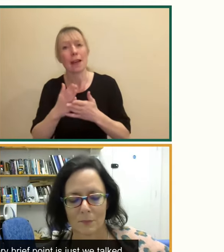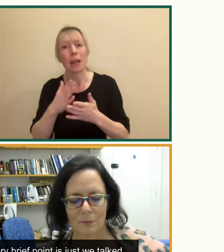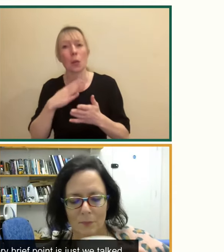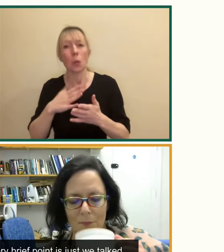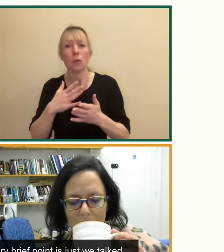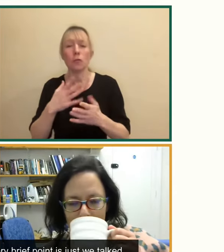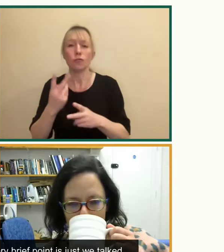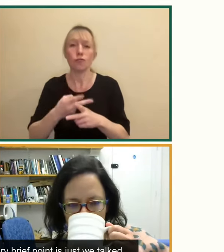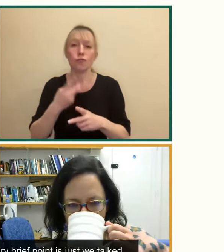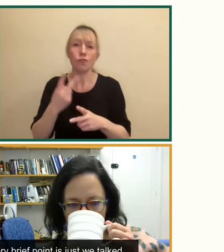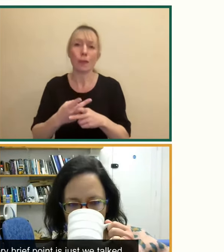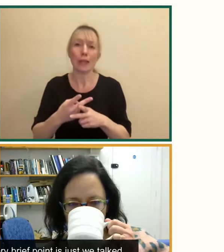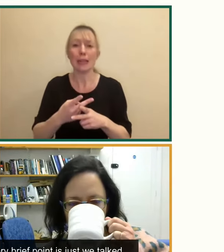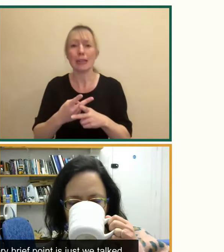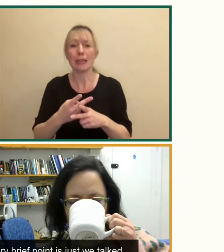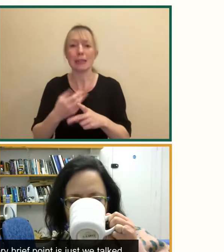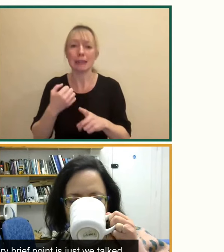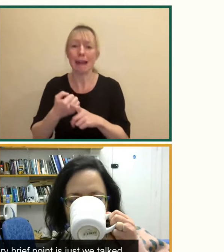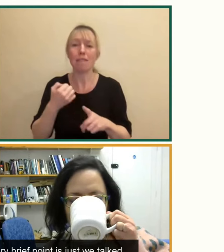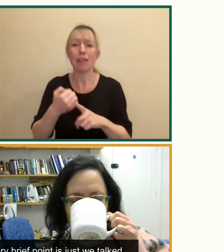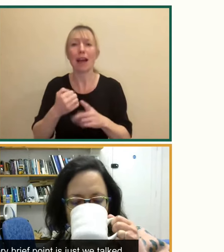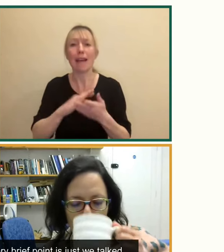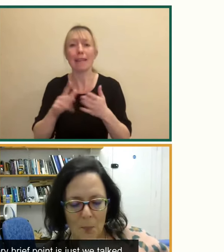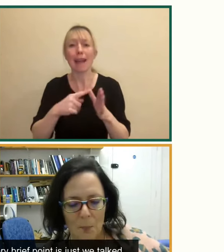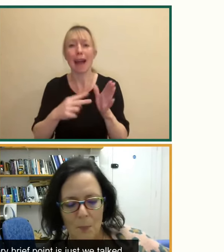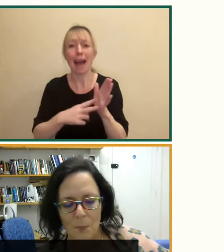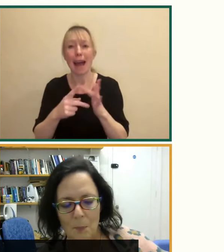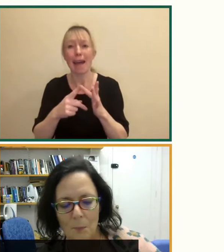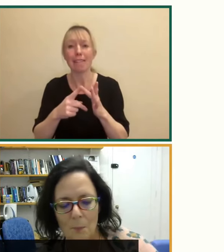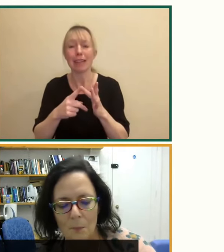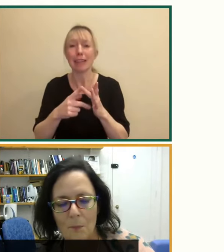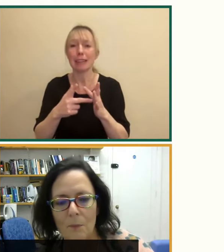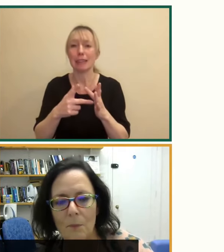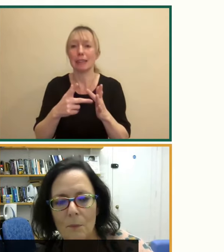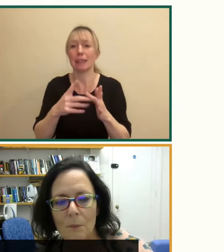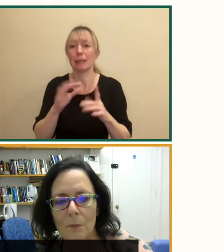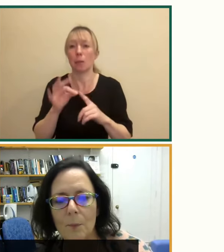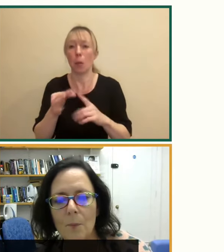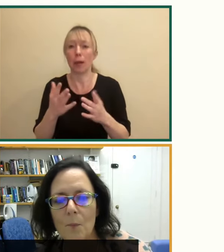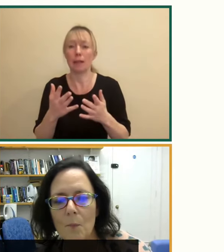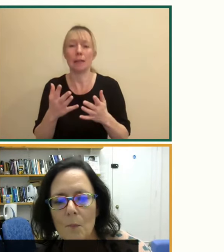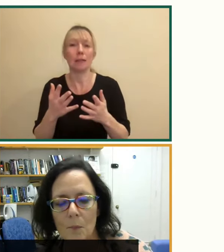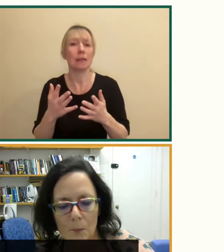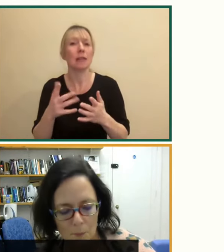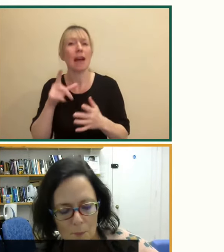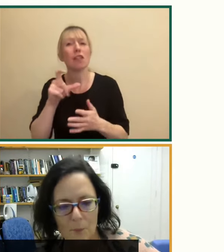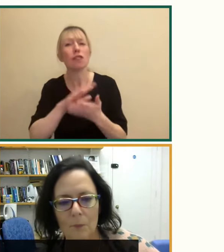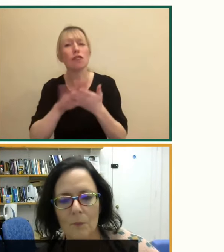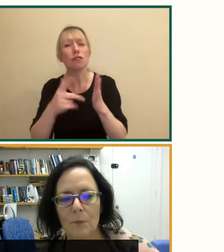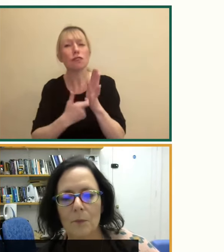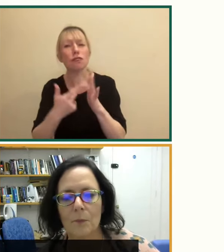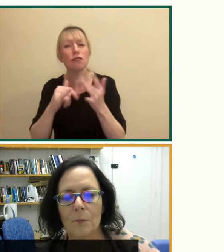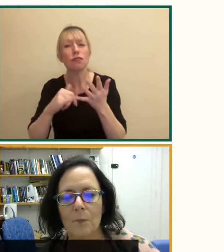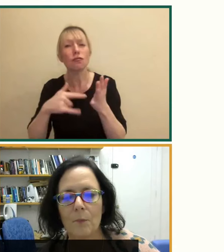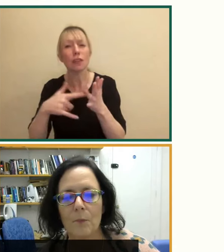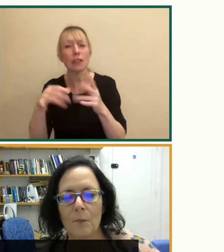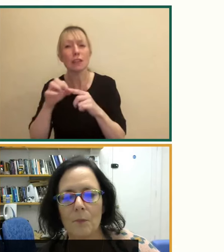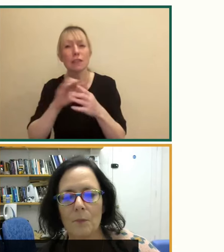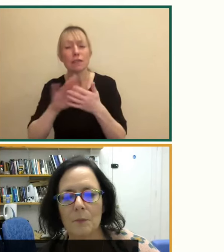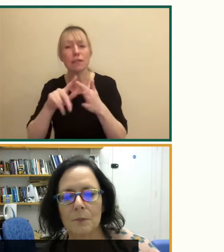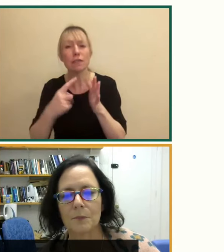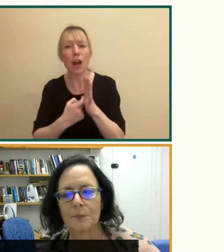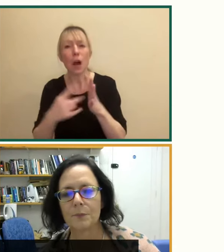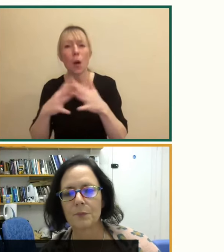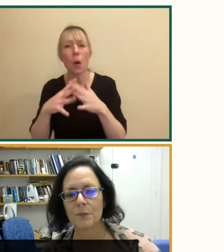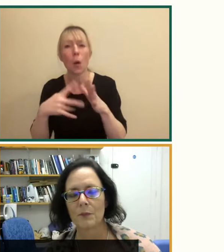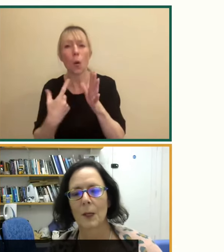are the possibilities. You know, Christopher Ward, the rehab physician who's done events with Havi and whose book I quote